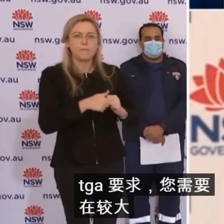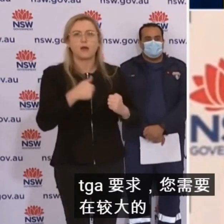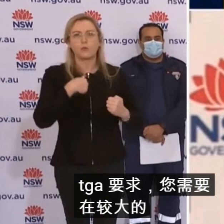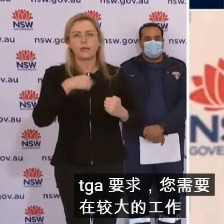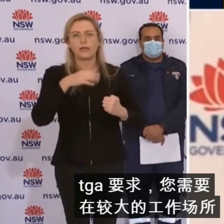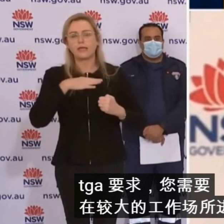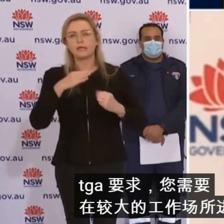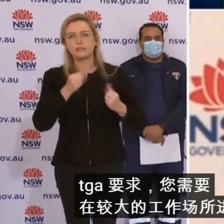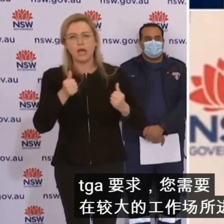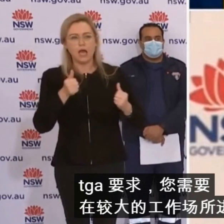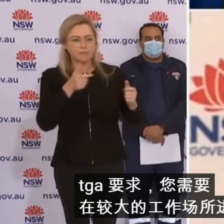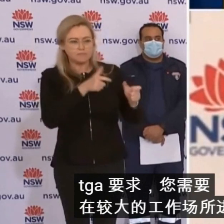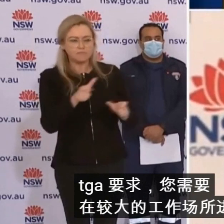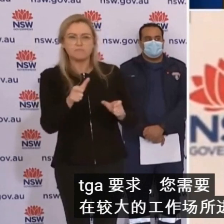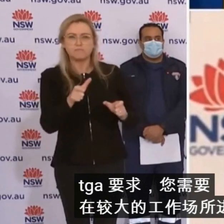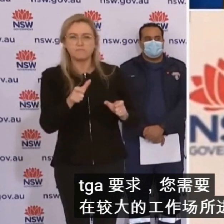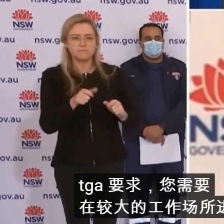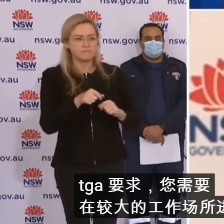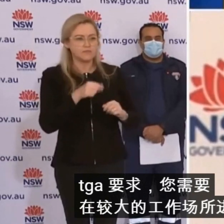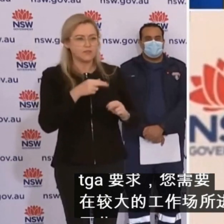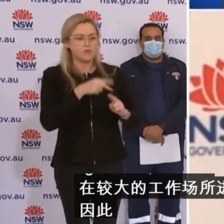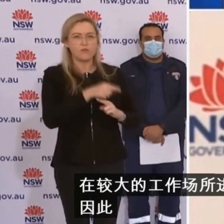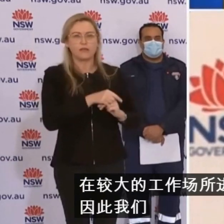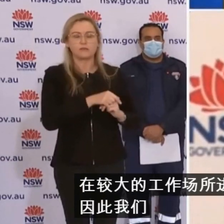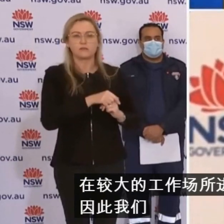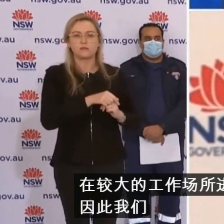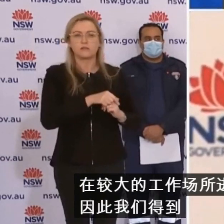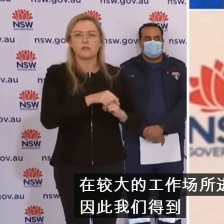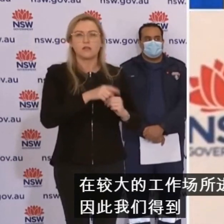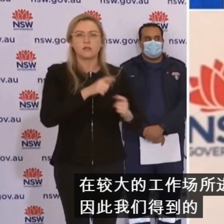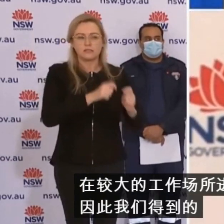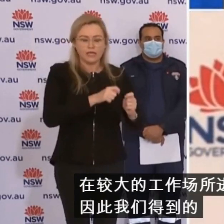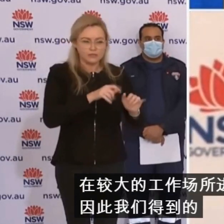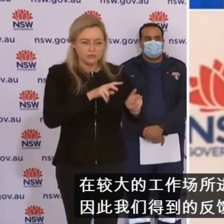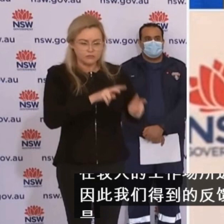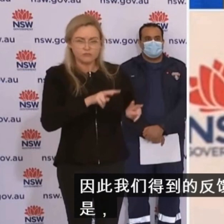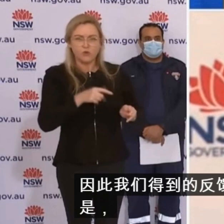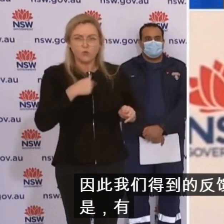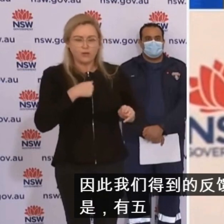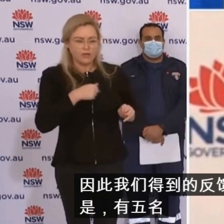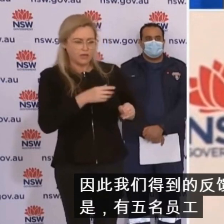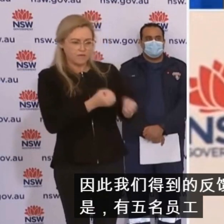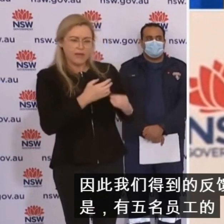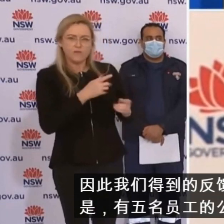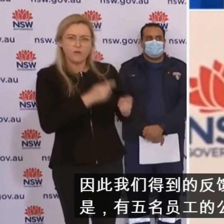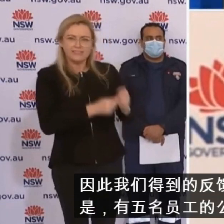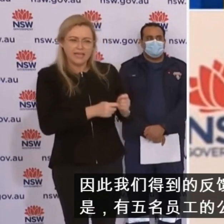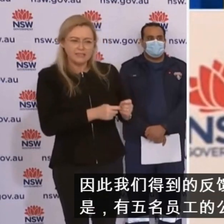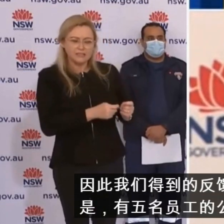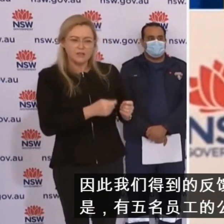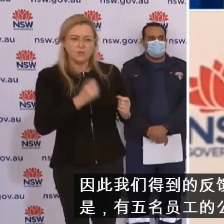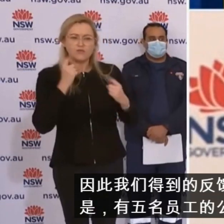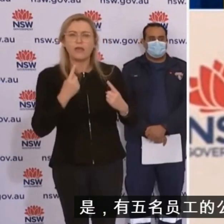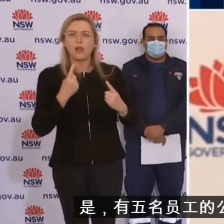some supervision in larger workplaces. So the feedback we'd got in relation to it is firms that had